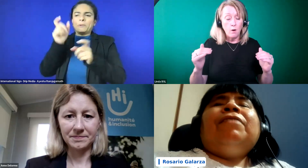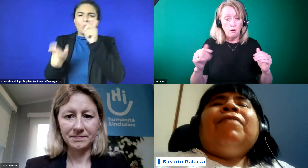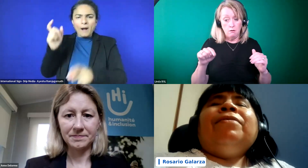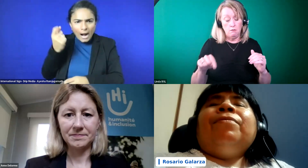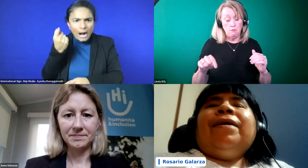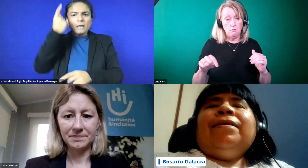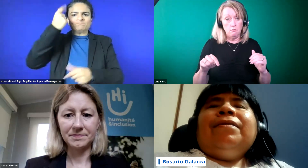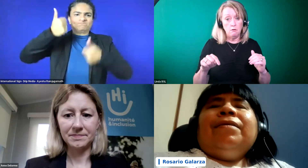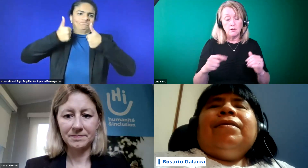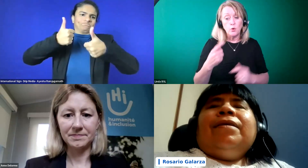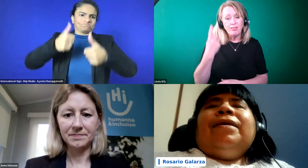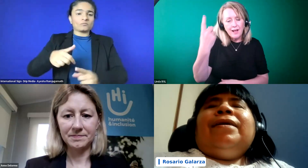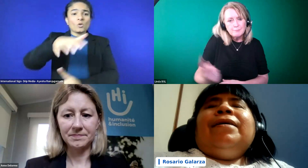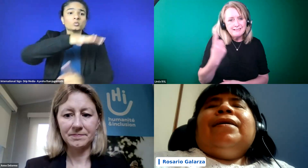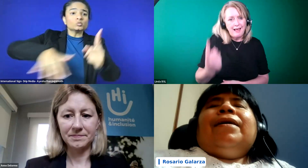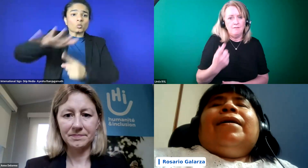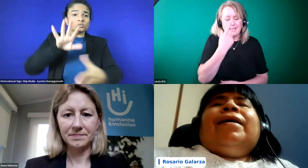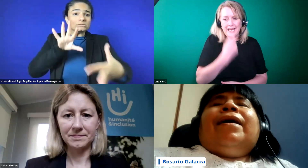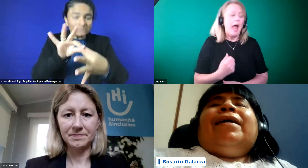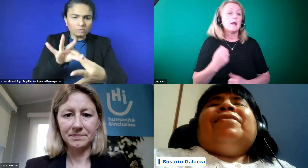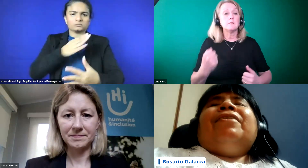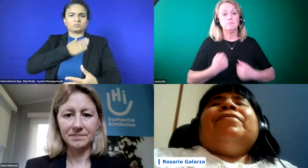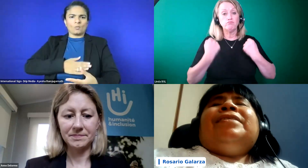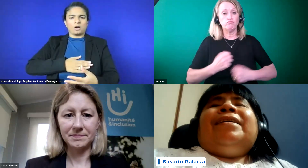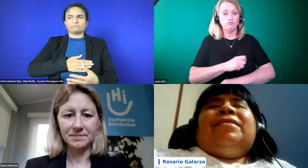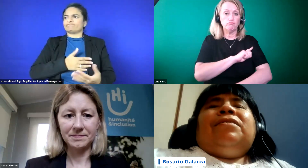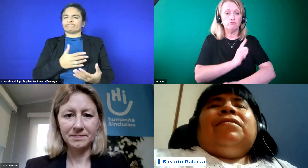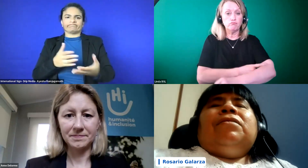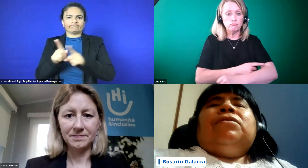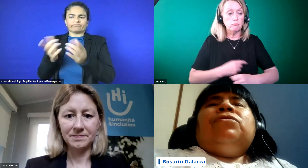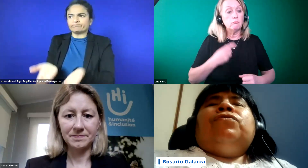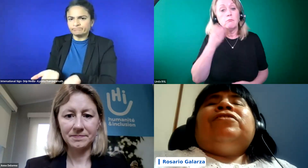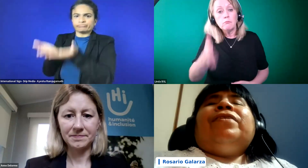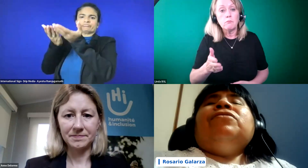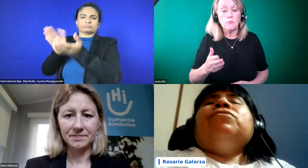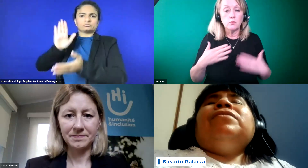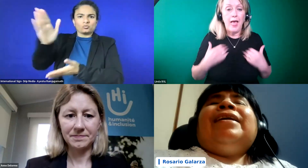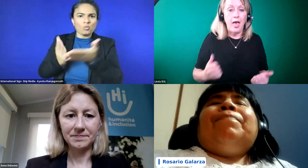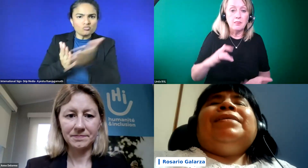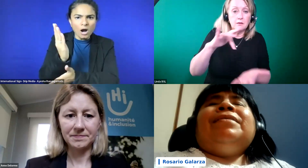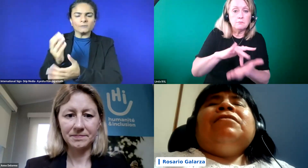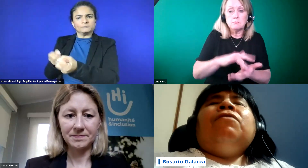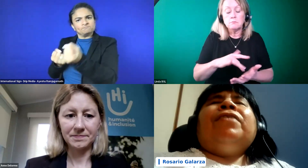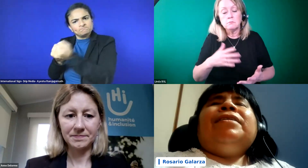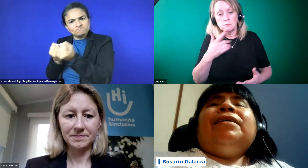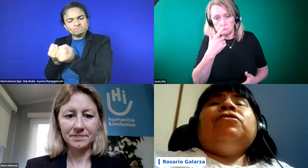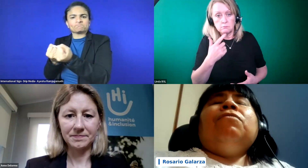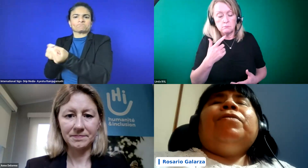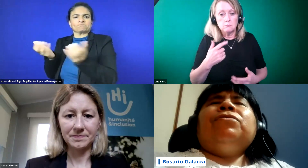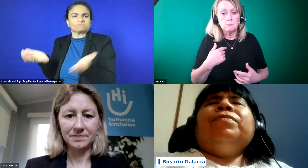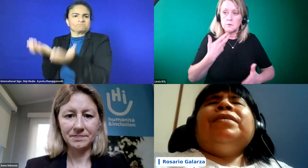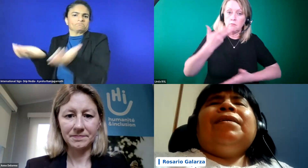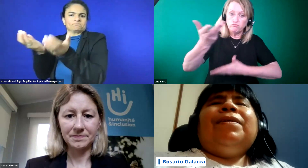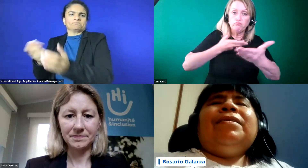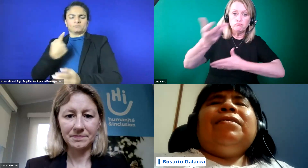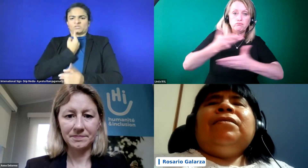to self-advocate in healthcare settings, to strengthen the capacities of organization of